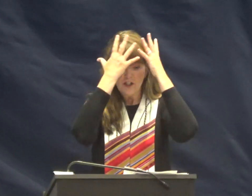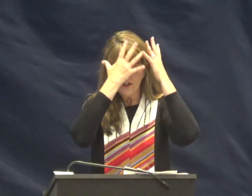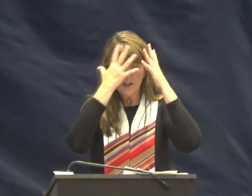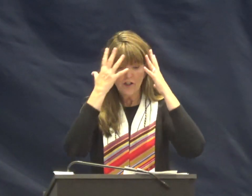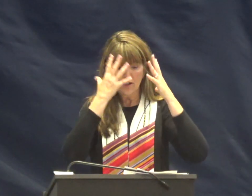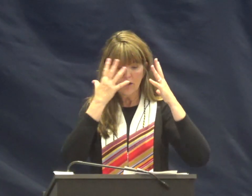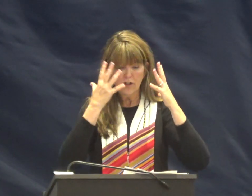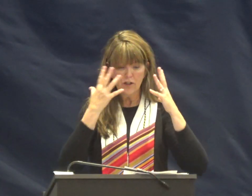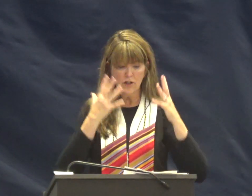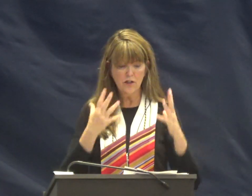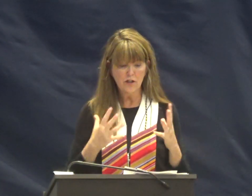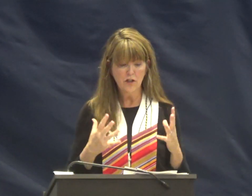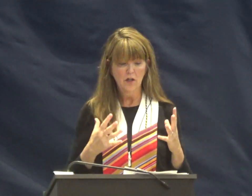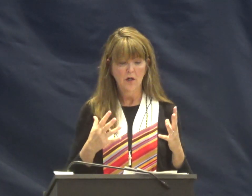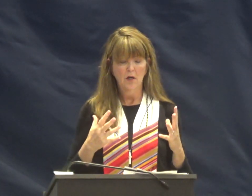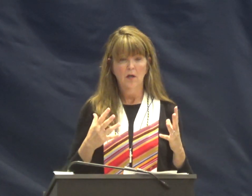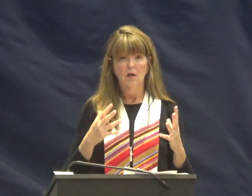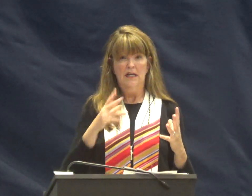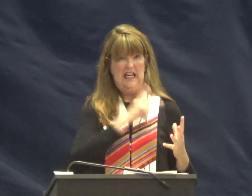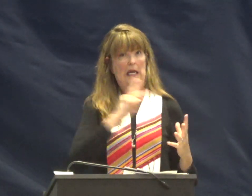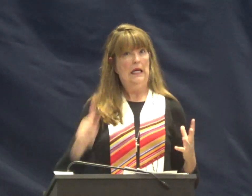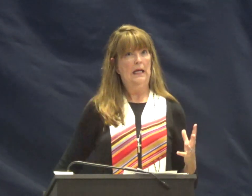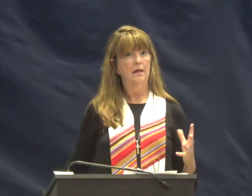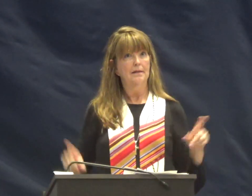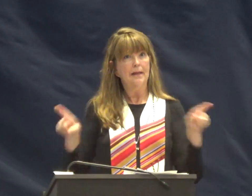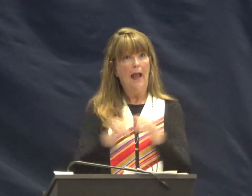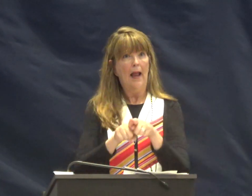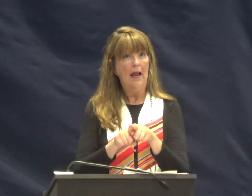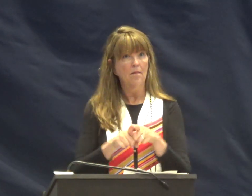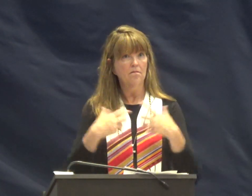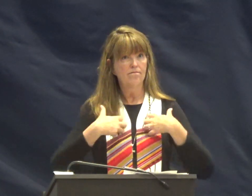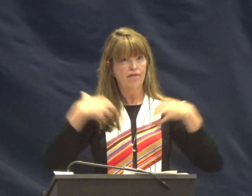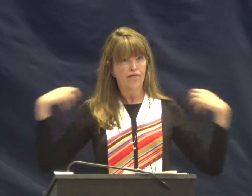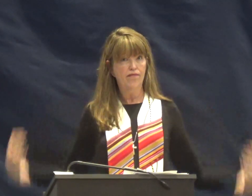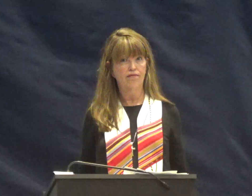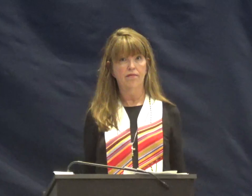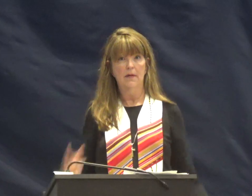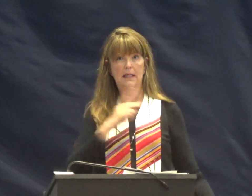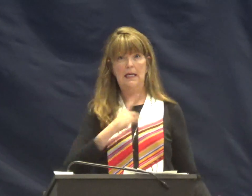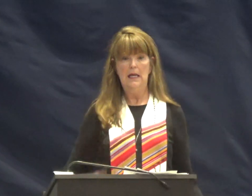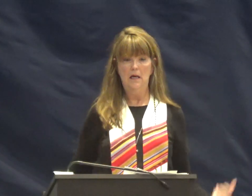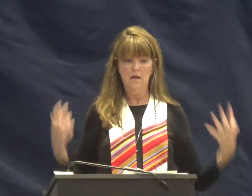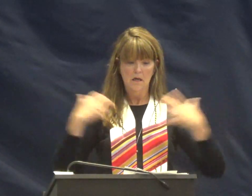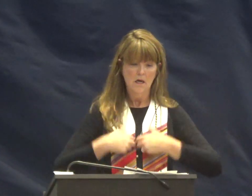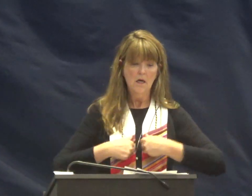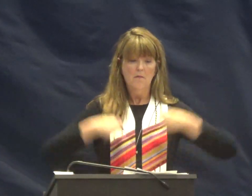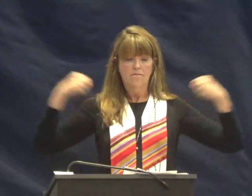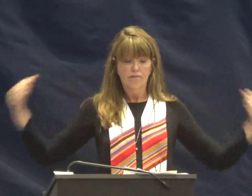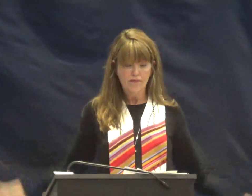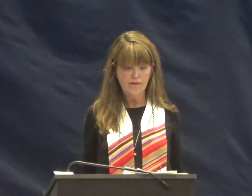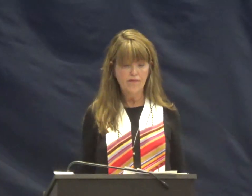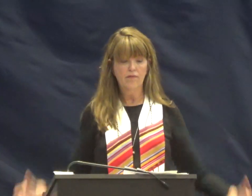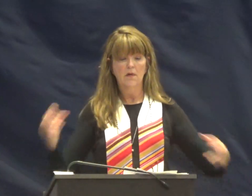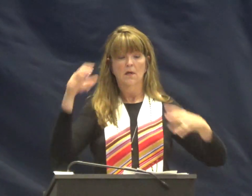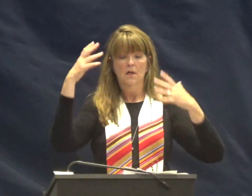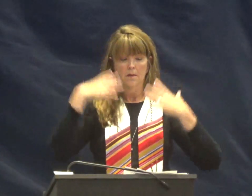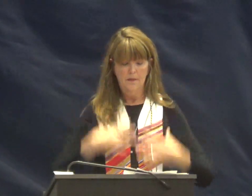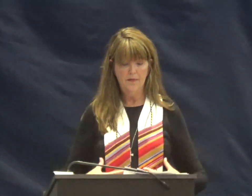They sat covered in ashes. Even the king took off his royal robes,